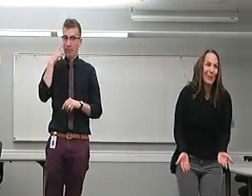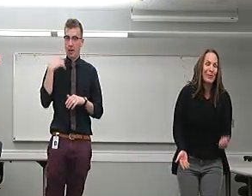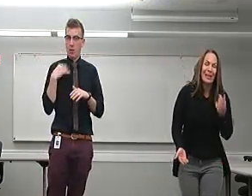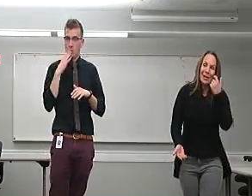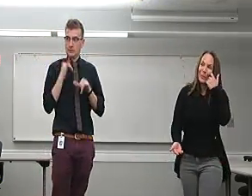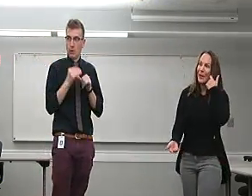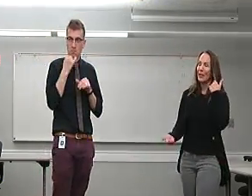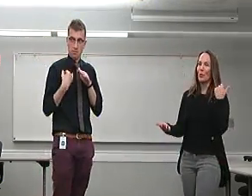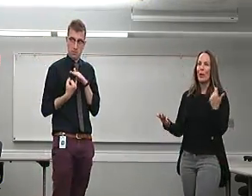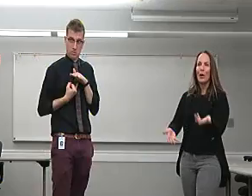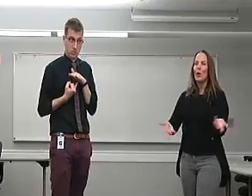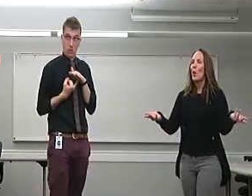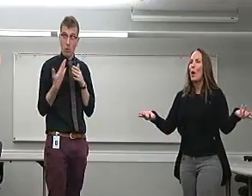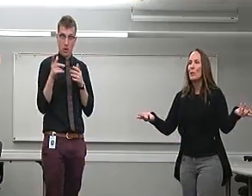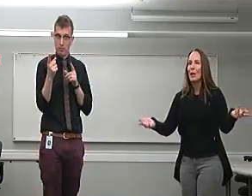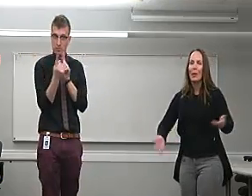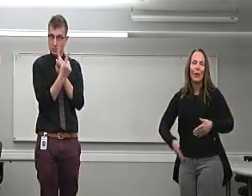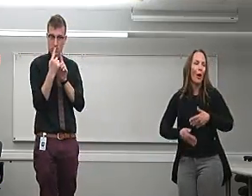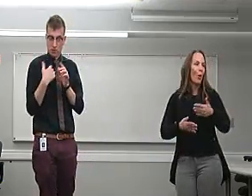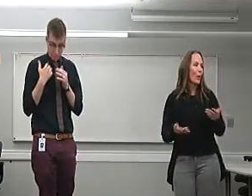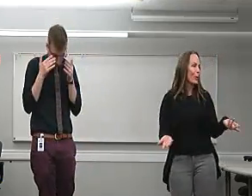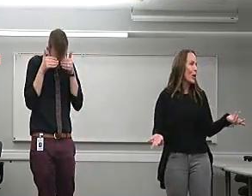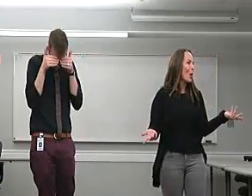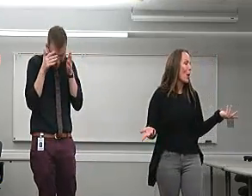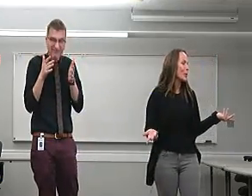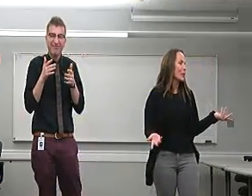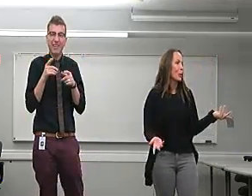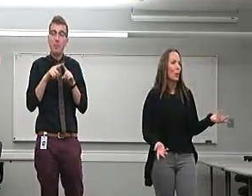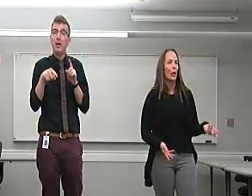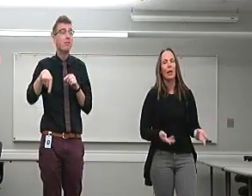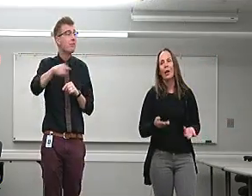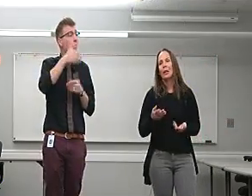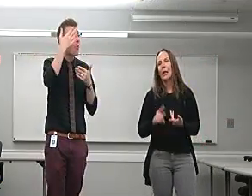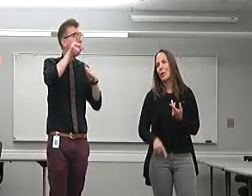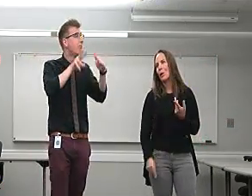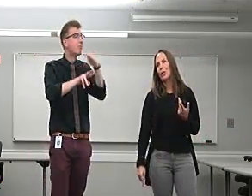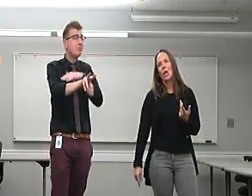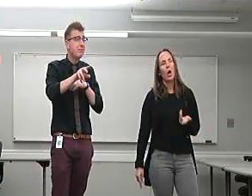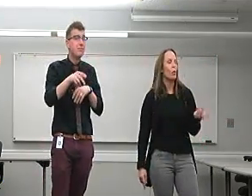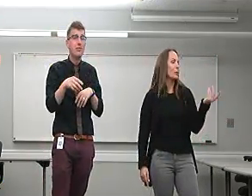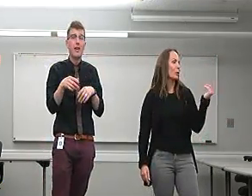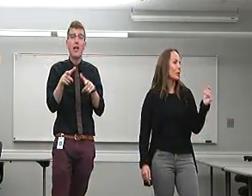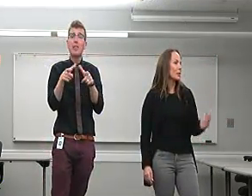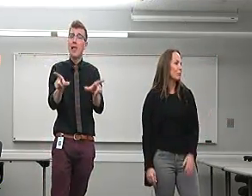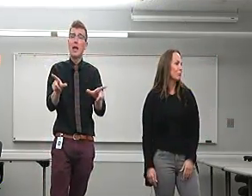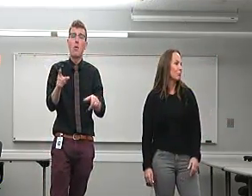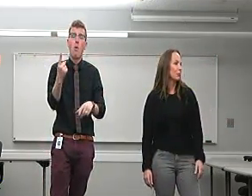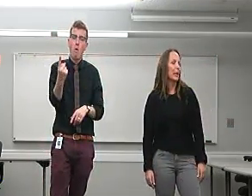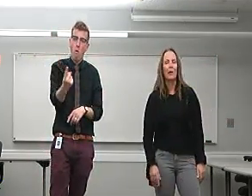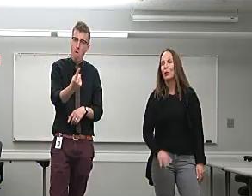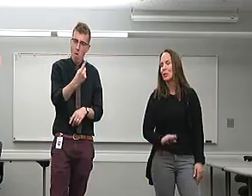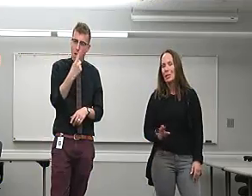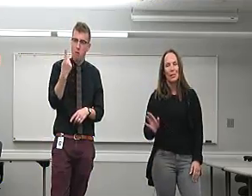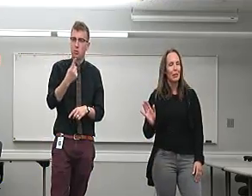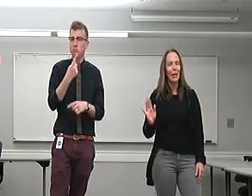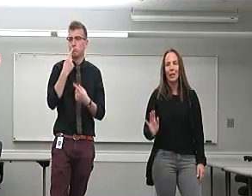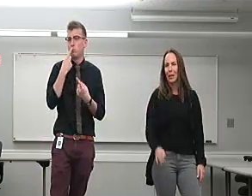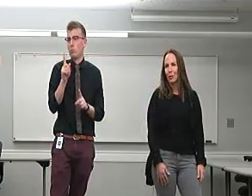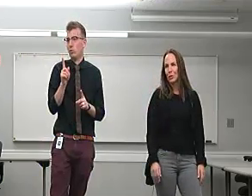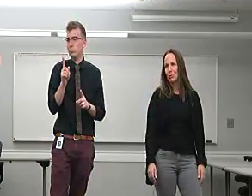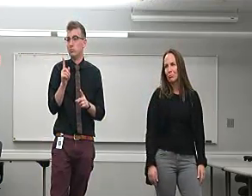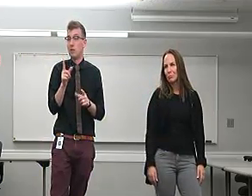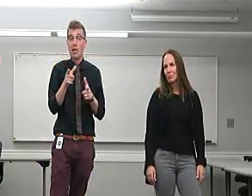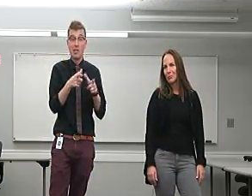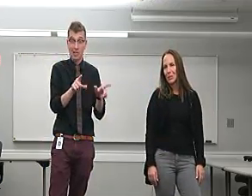But we don't know how it's going to go. We don't know how it's going to work. Language always works. Language doesn't delay language. It